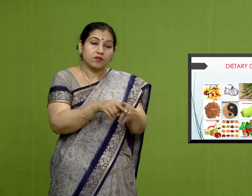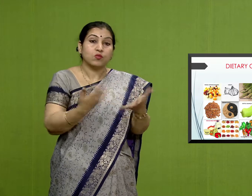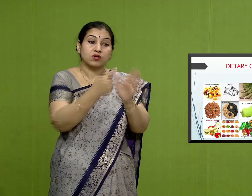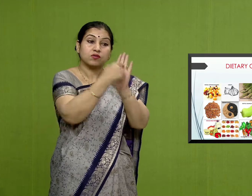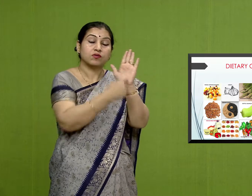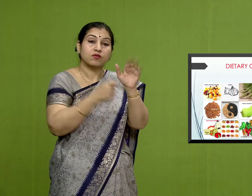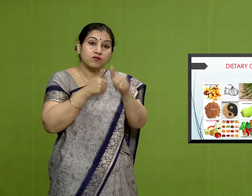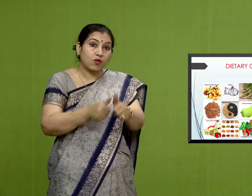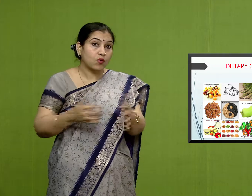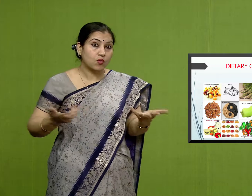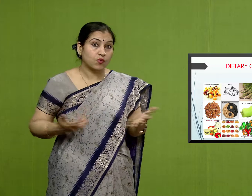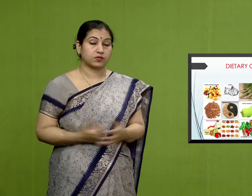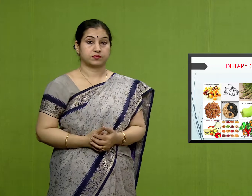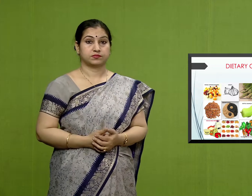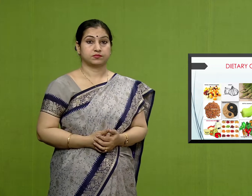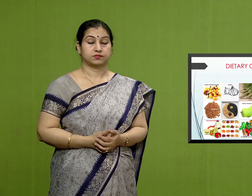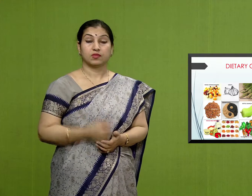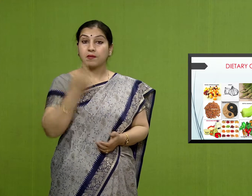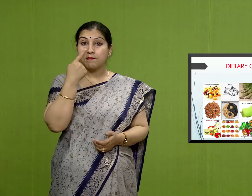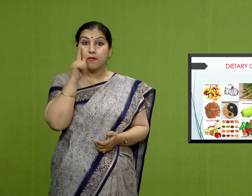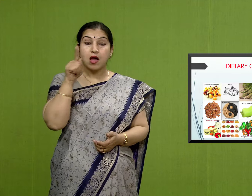Dietary guidelines for lactating mother.